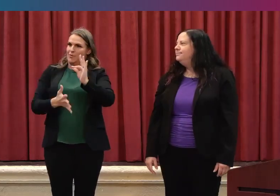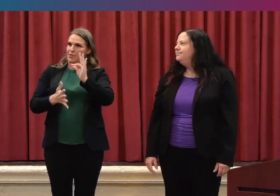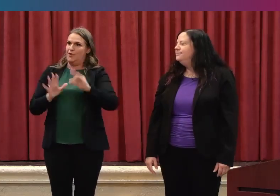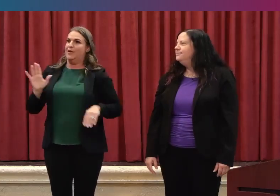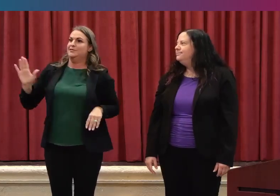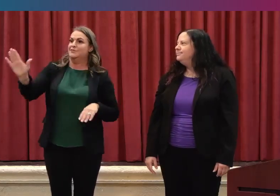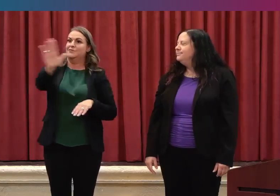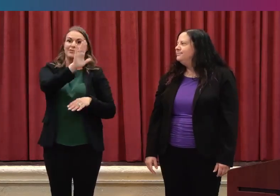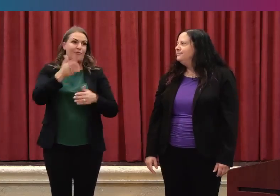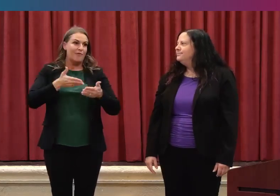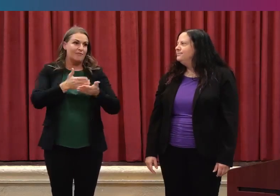So when you request